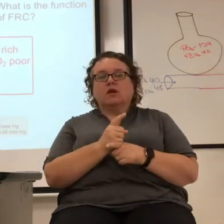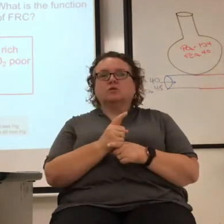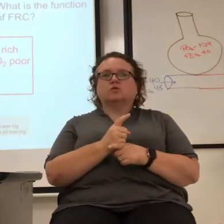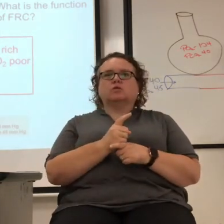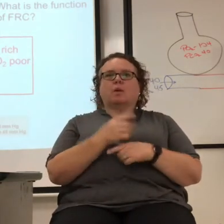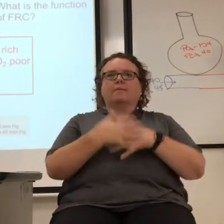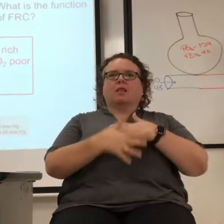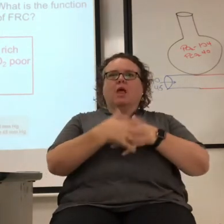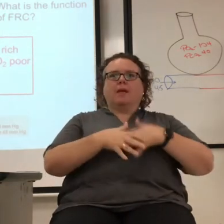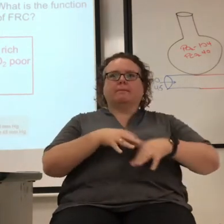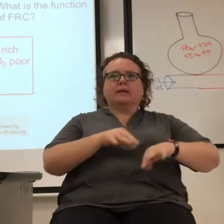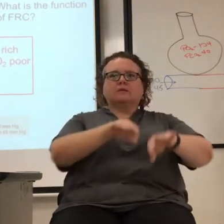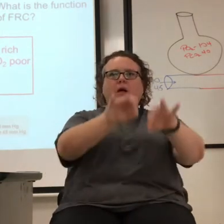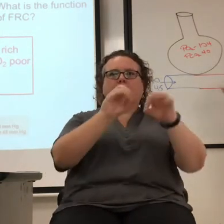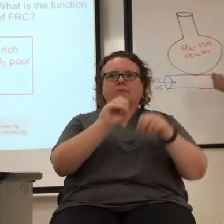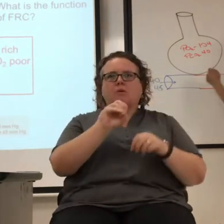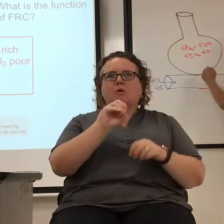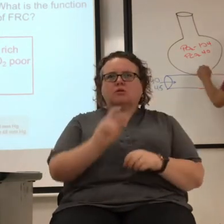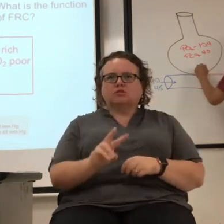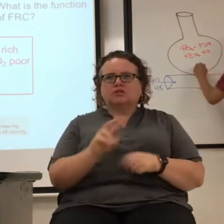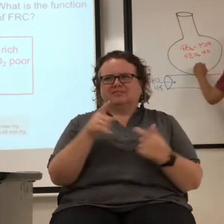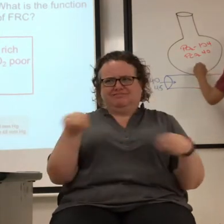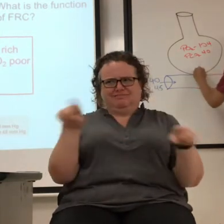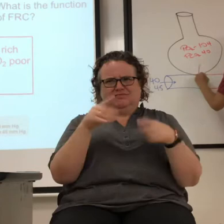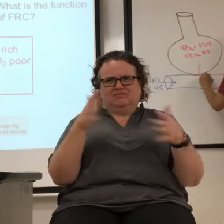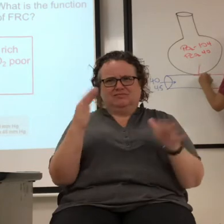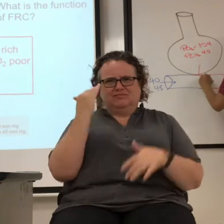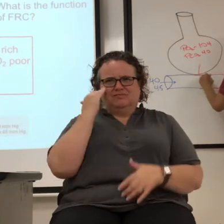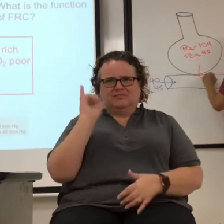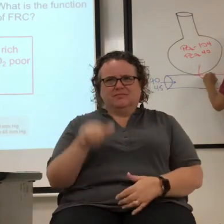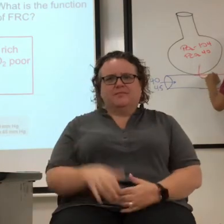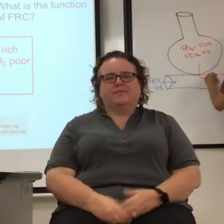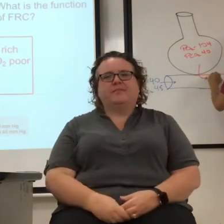up oxygen, you knew that.